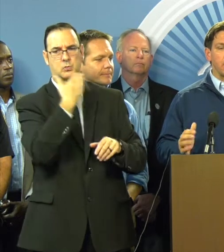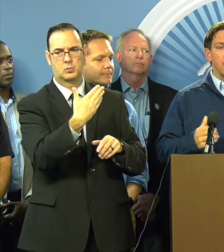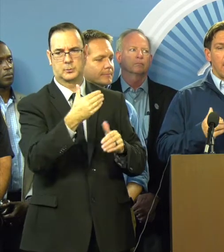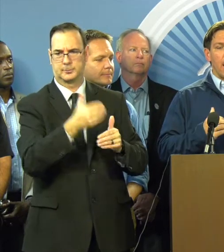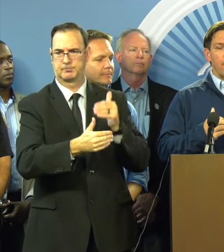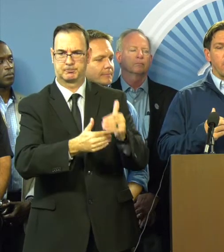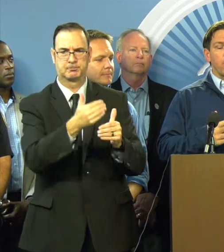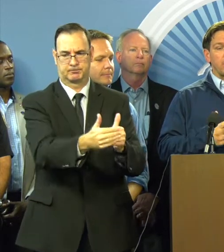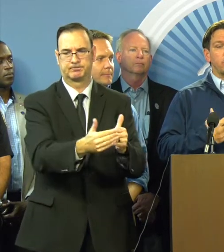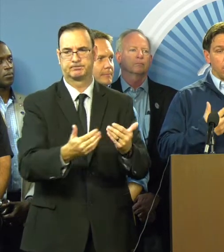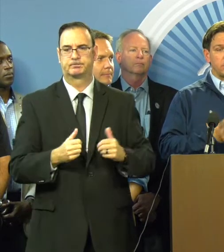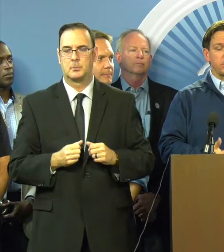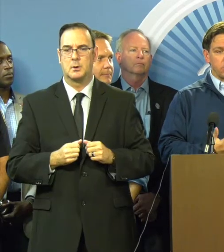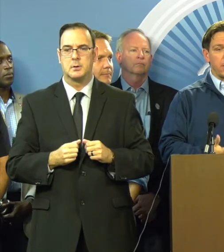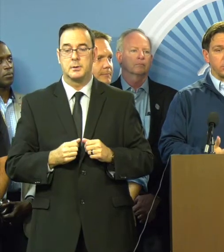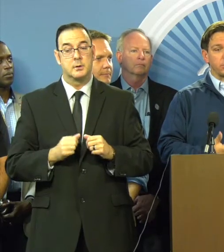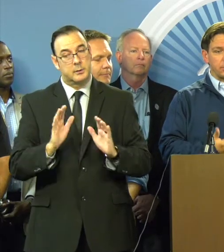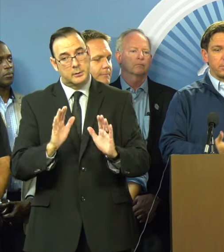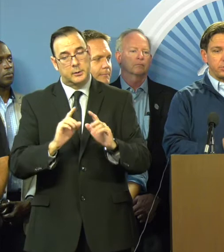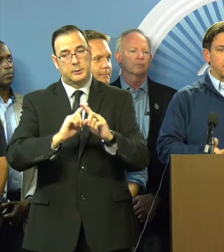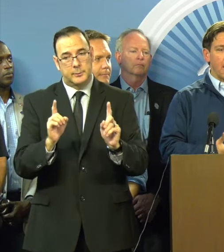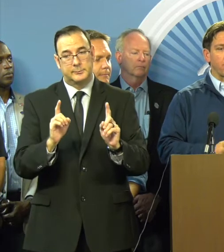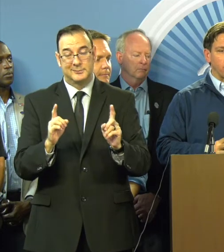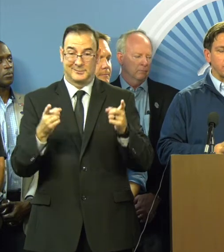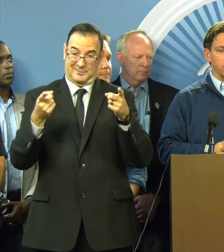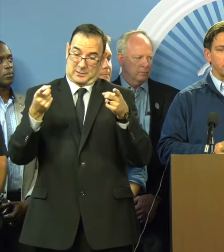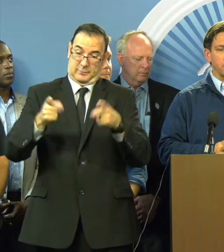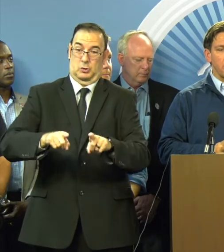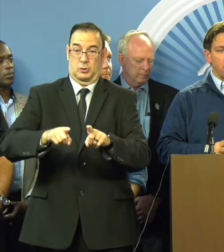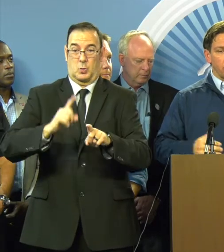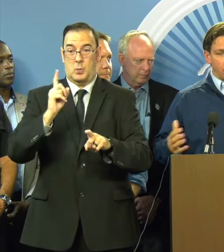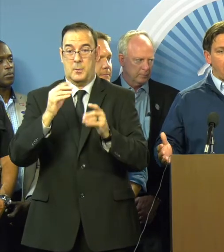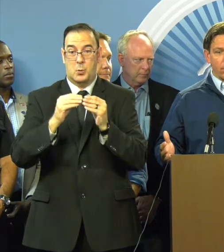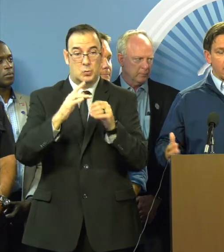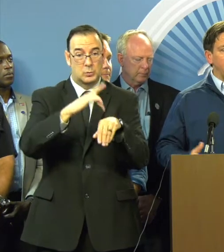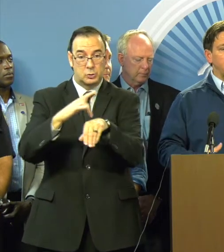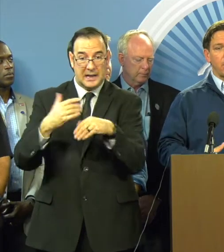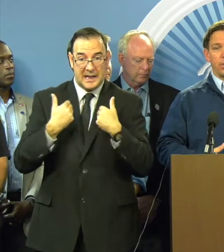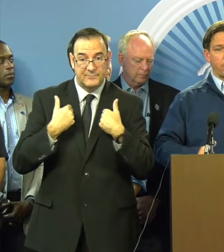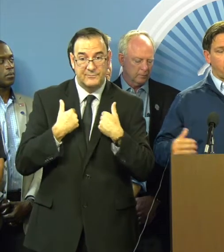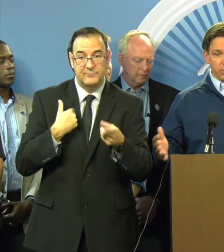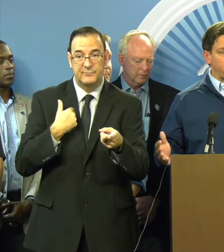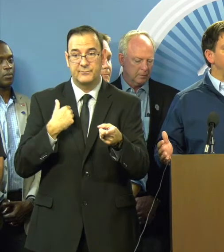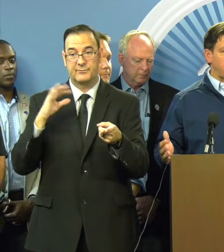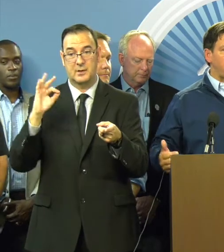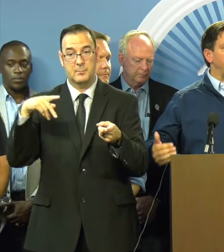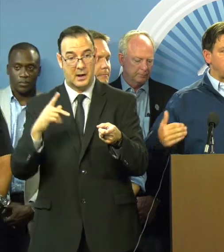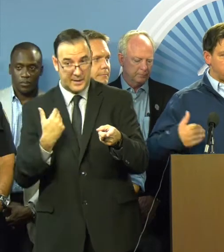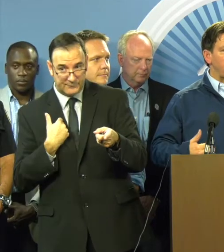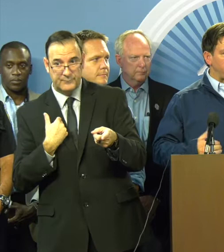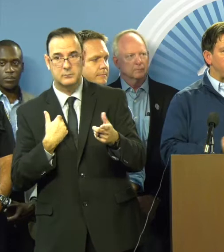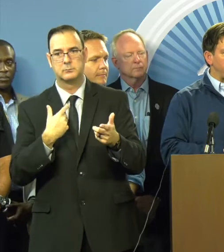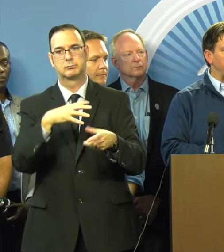that's good. But it's a situation where sometimes you need to have more resources. Florida Power and Light, they're part of a very big